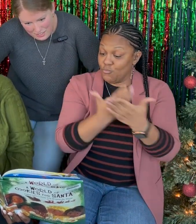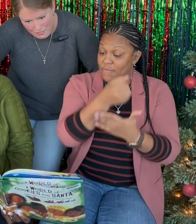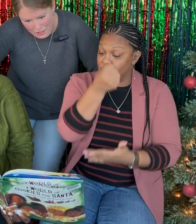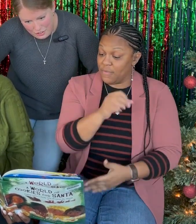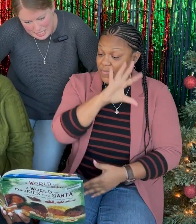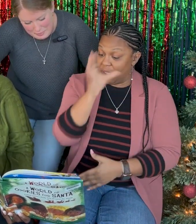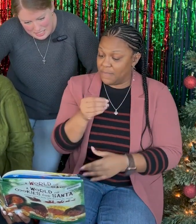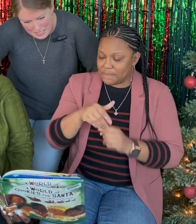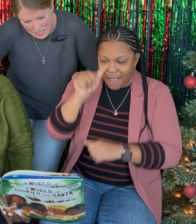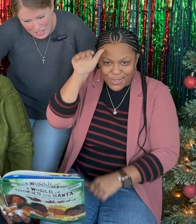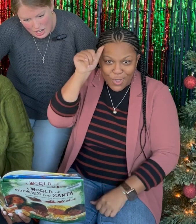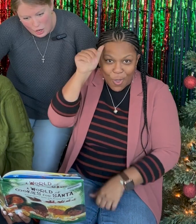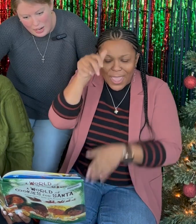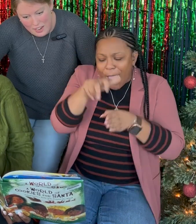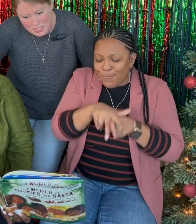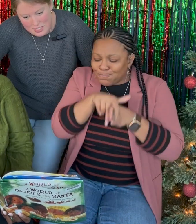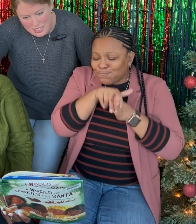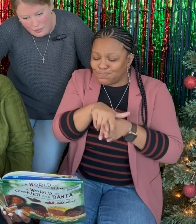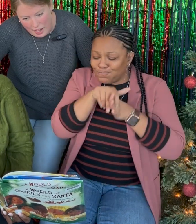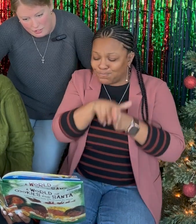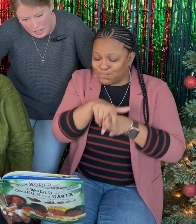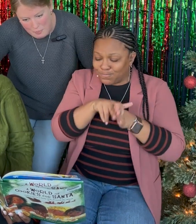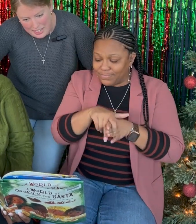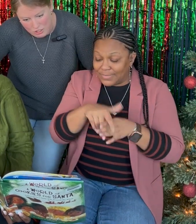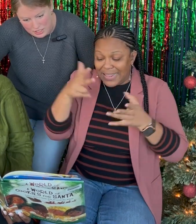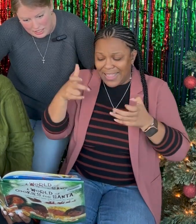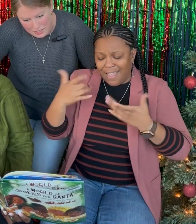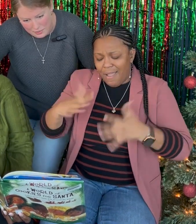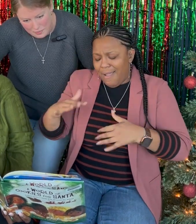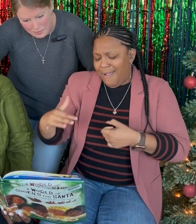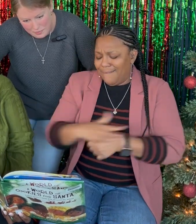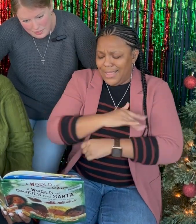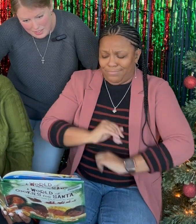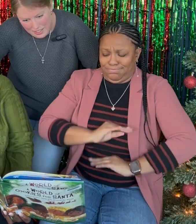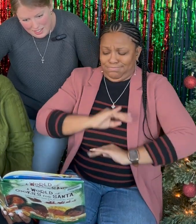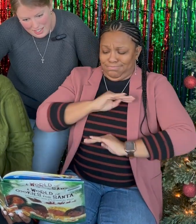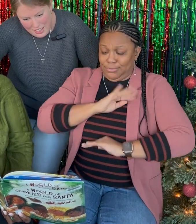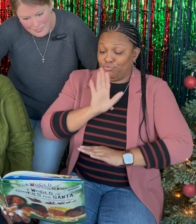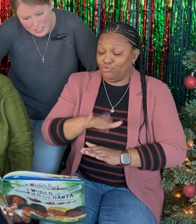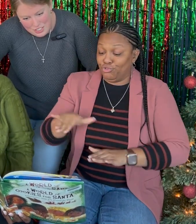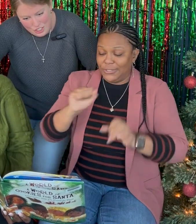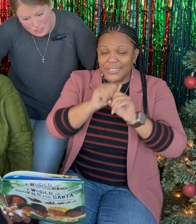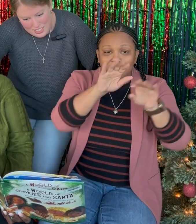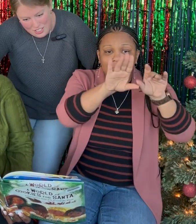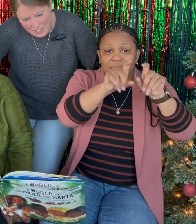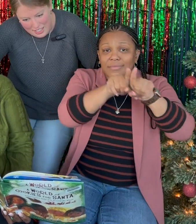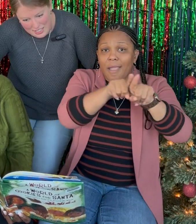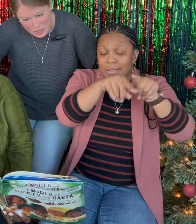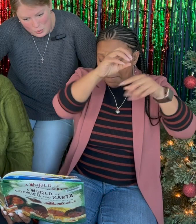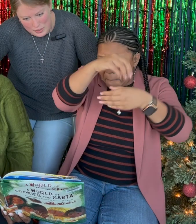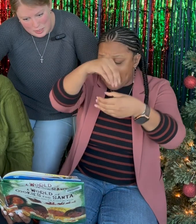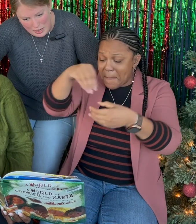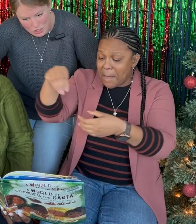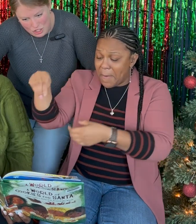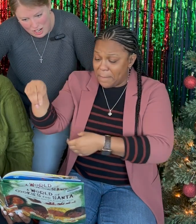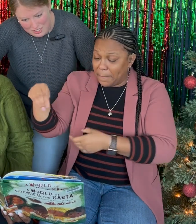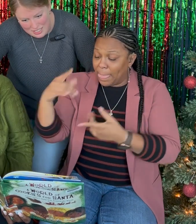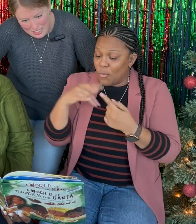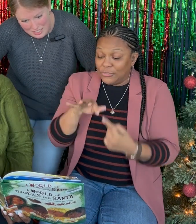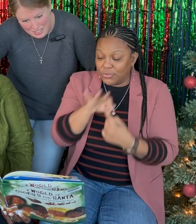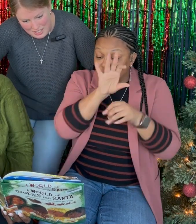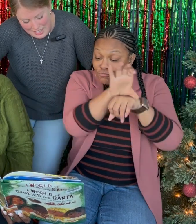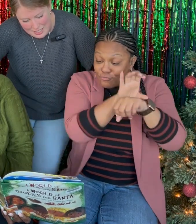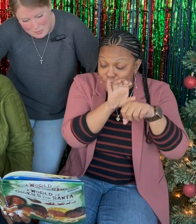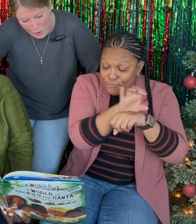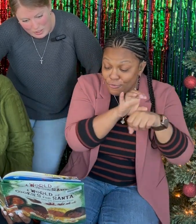Kinsvader, Father Christmas, arrives in South Africa by donkey. He fills children's stockings with special